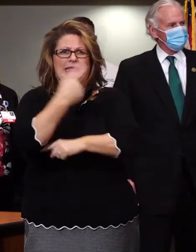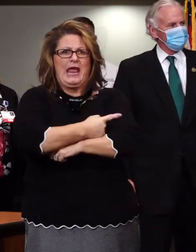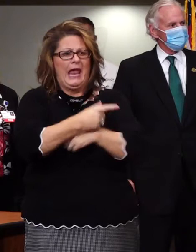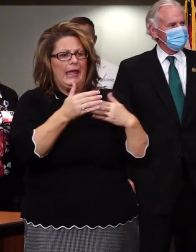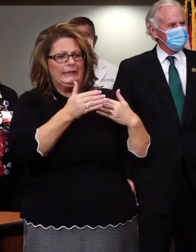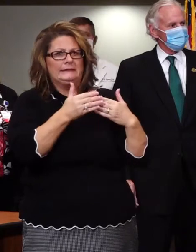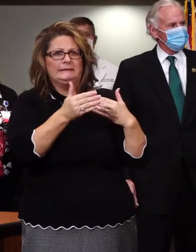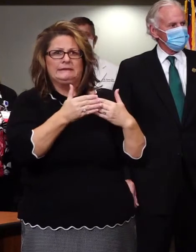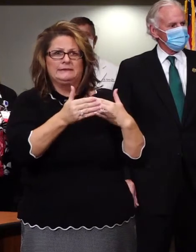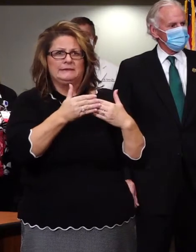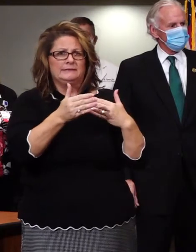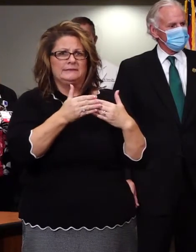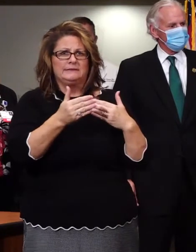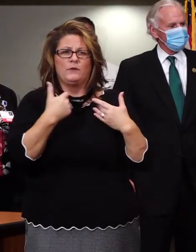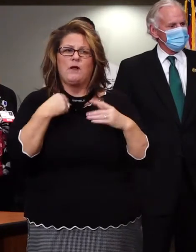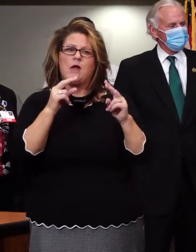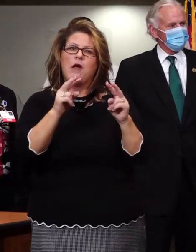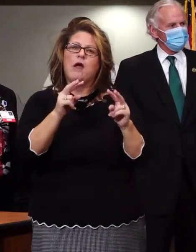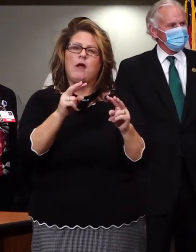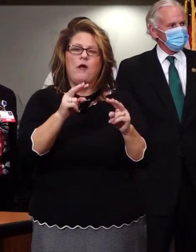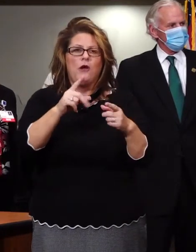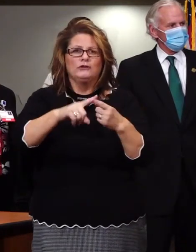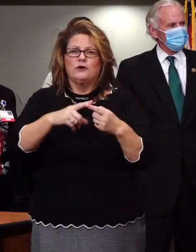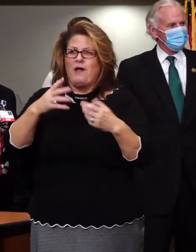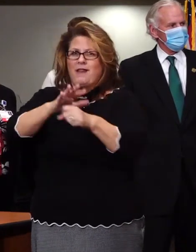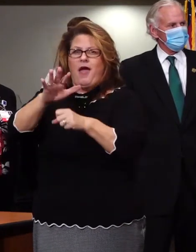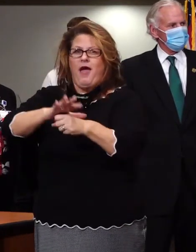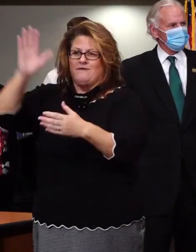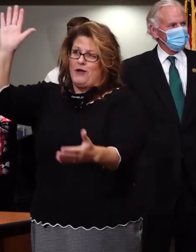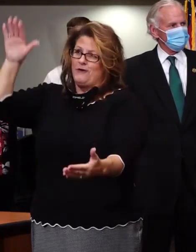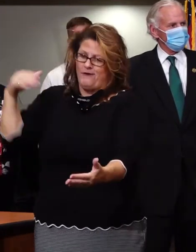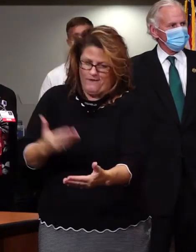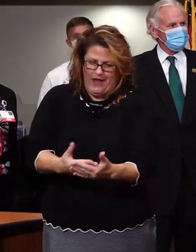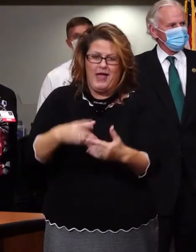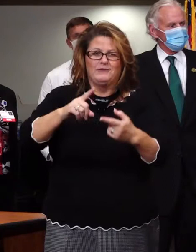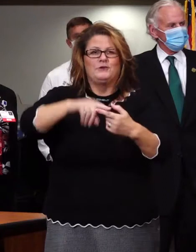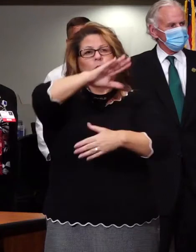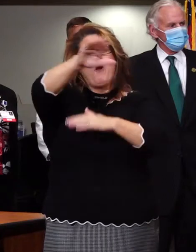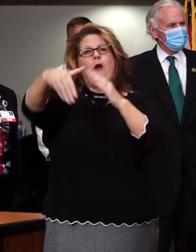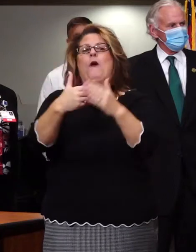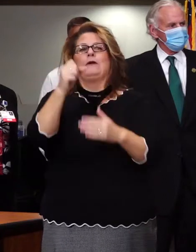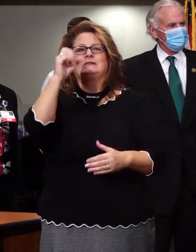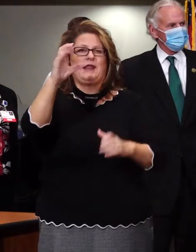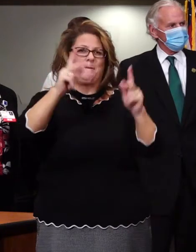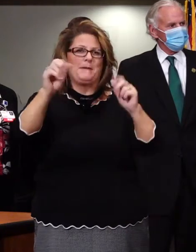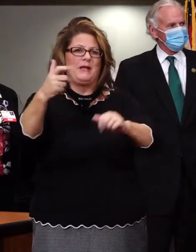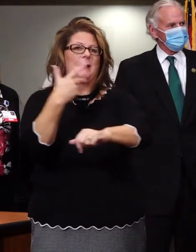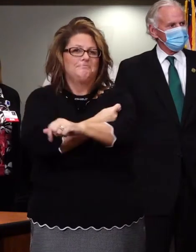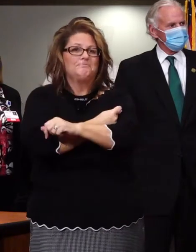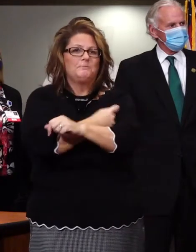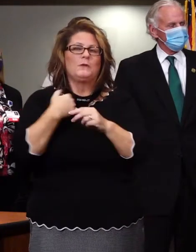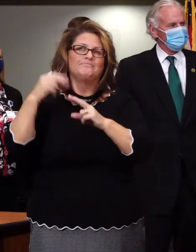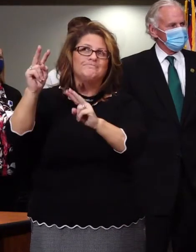forward, as been mentioned, we look forward to the day when we'll have enough vaccines to vaccinate all South Carolinians, but the amount of vaccines